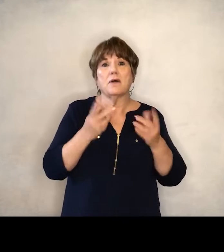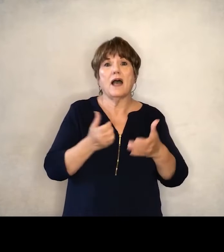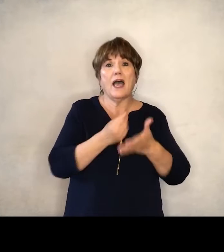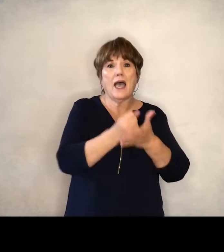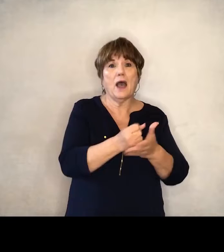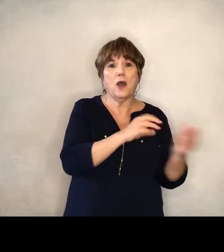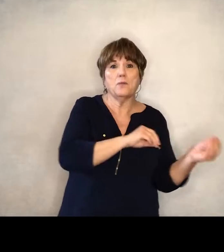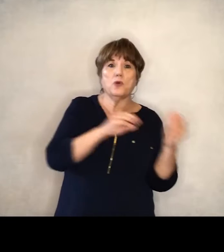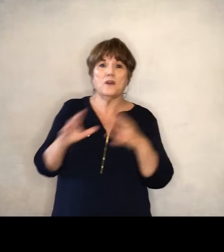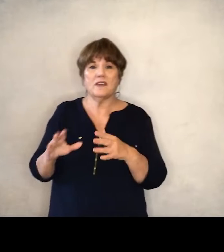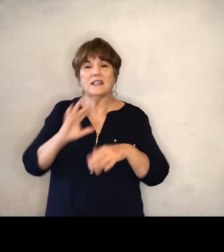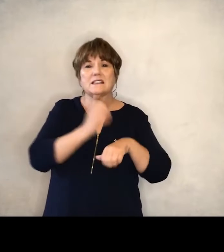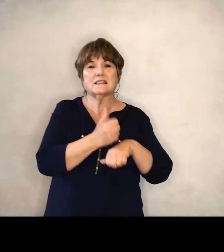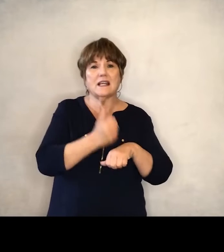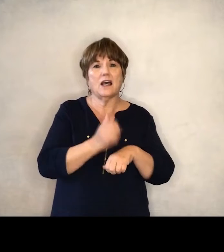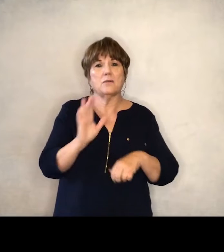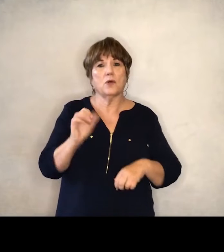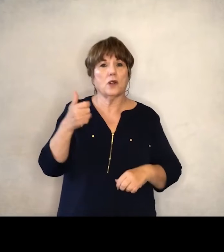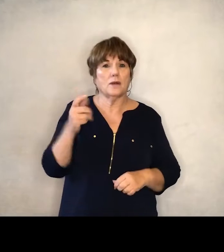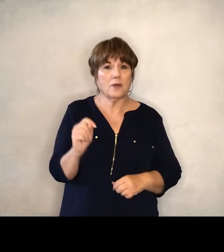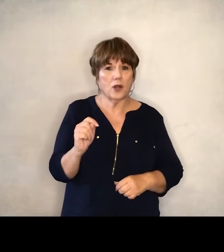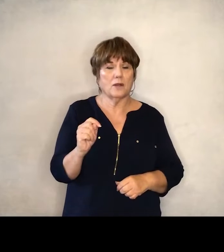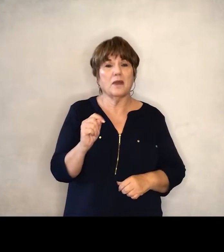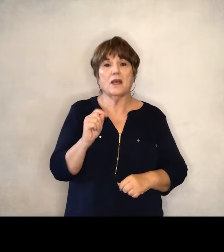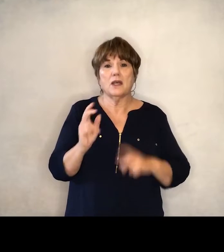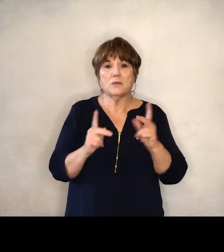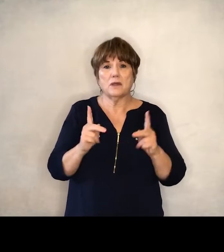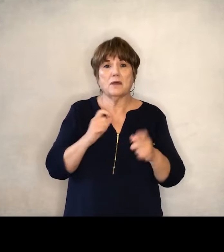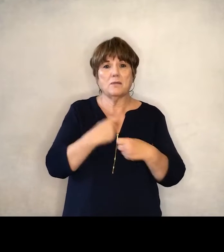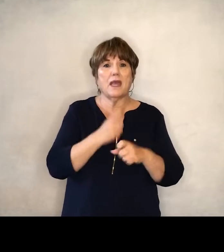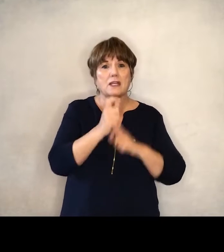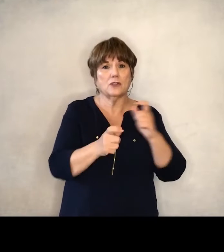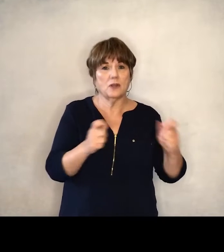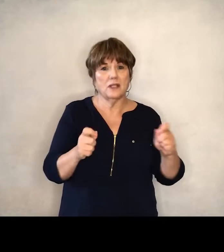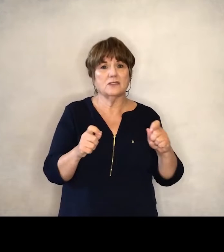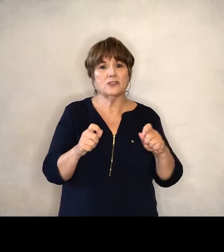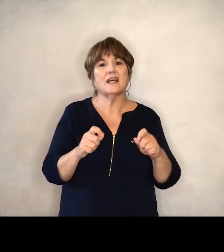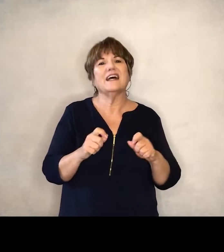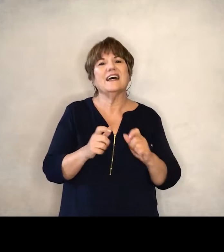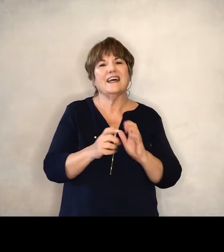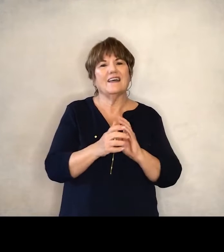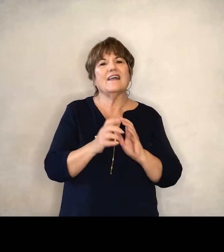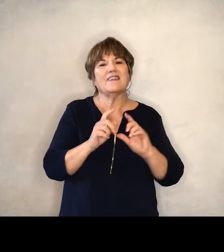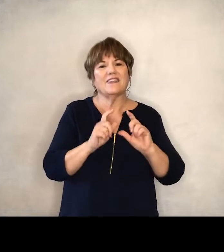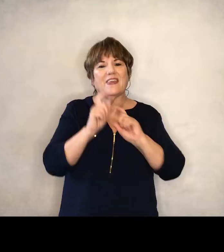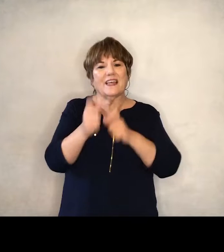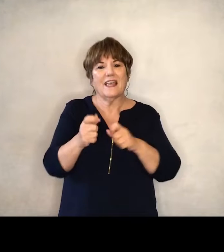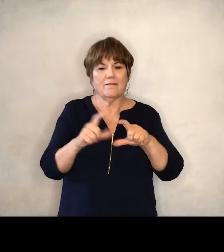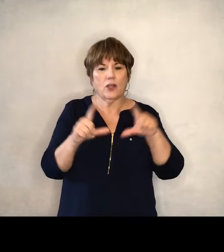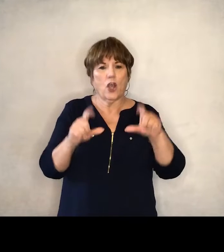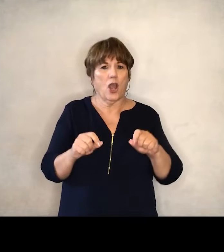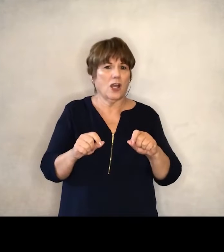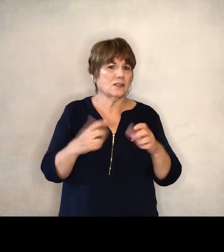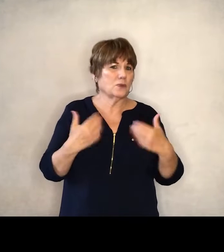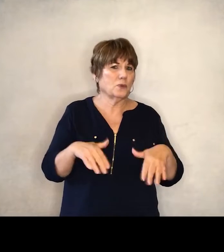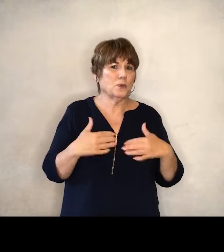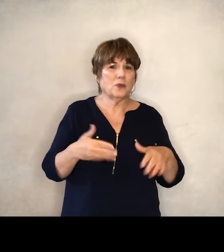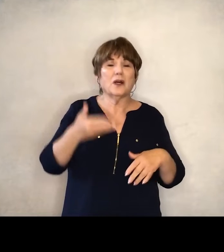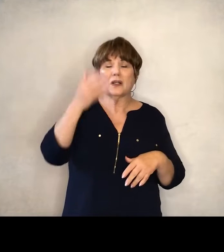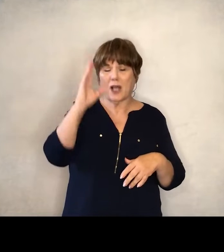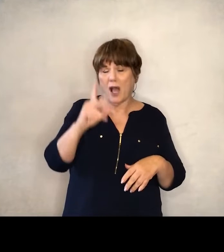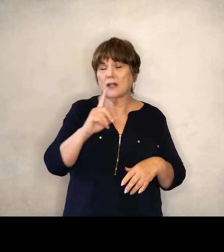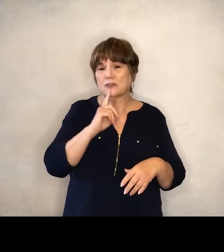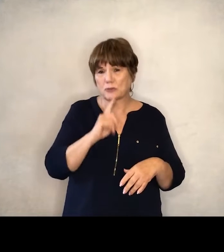her apartment, and those who made donations of gift cards. All of them were just amazing, and God was truly in